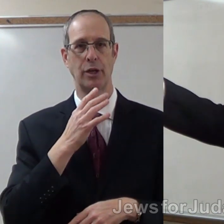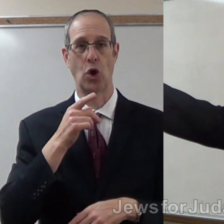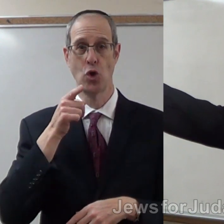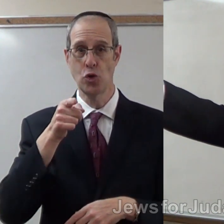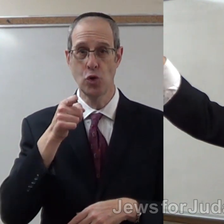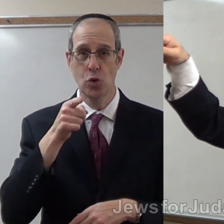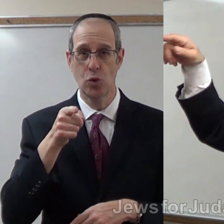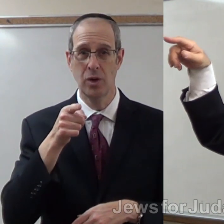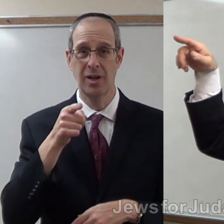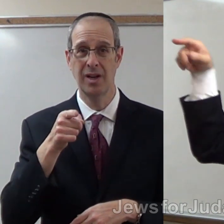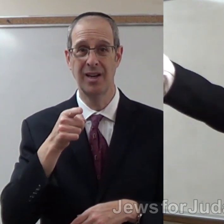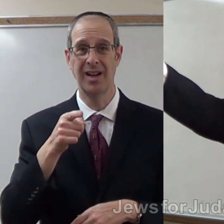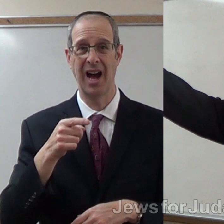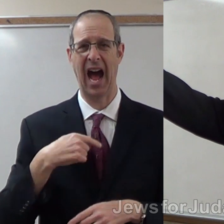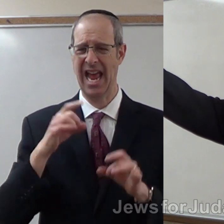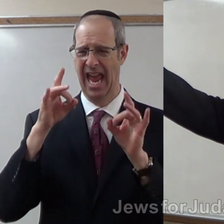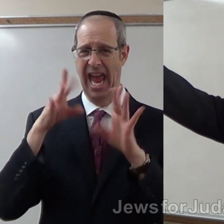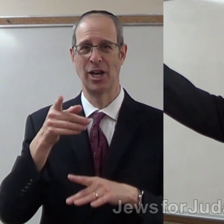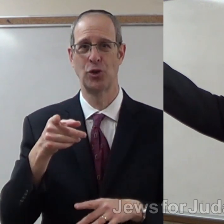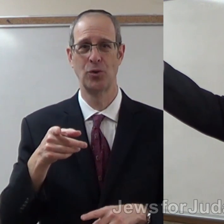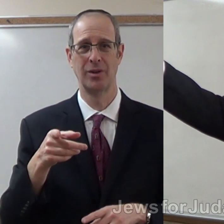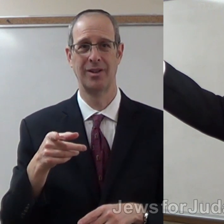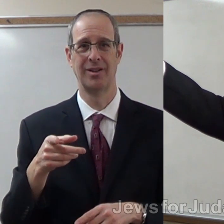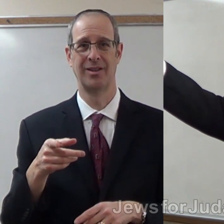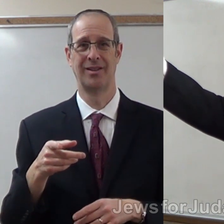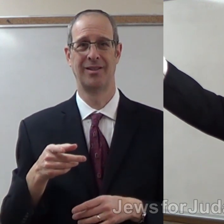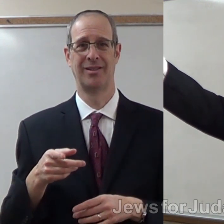you, I hate you.